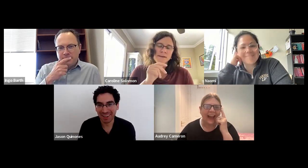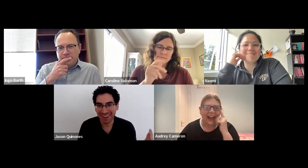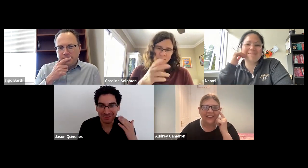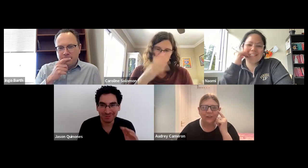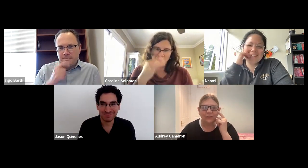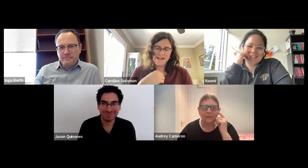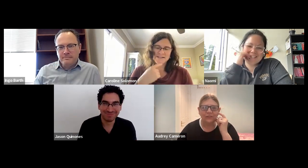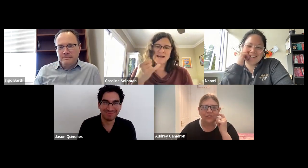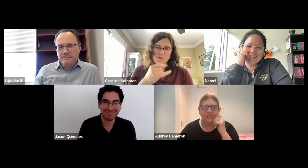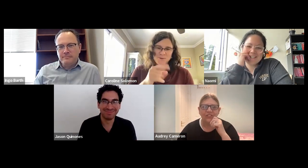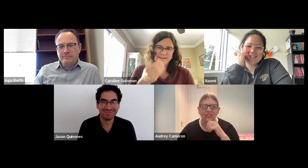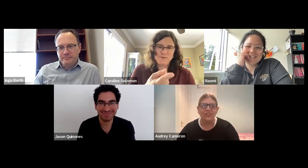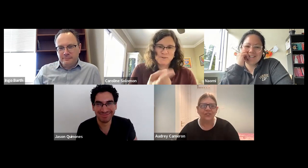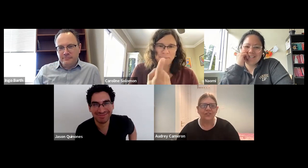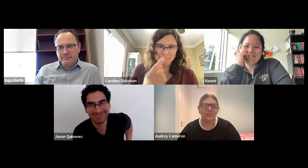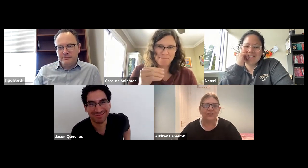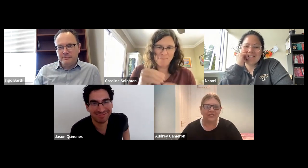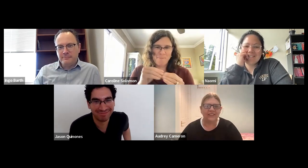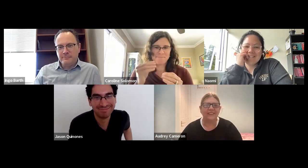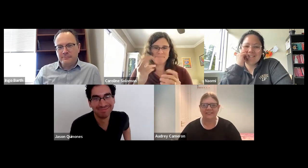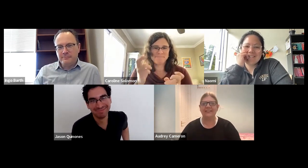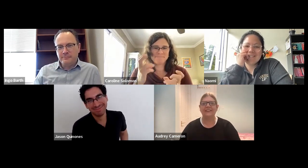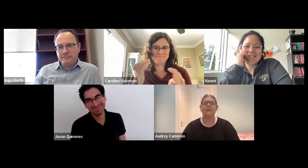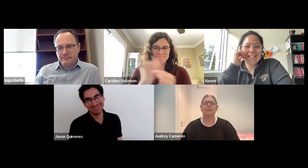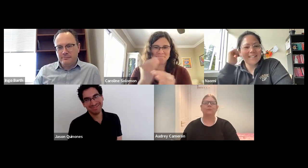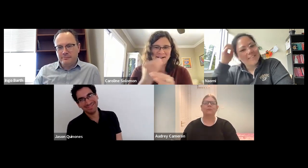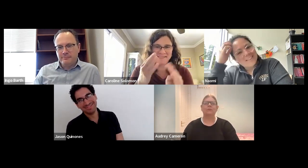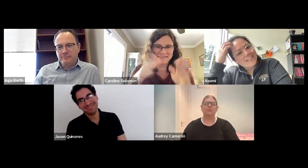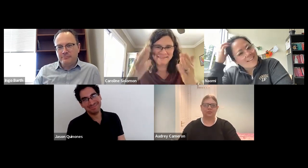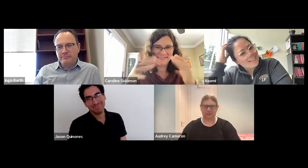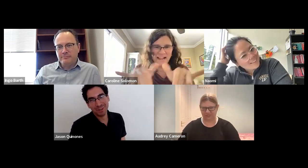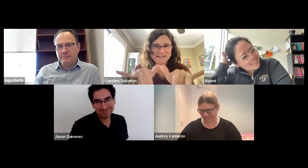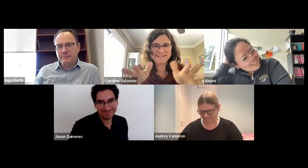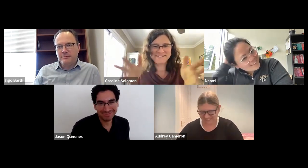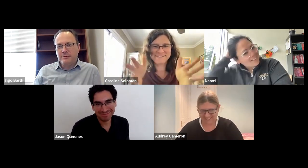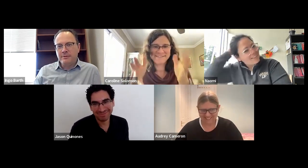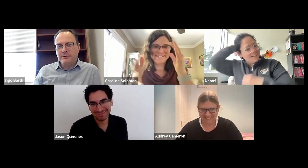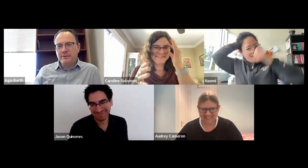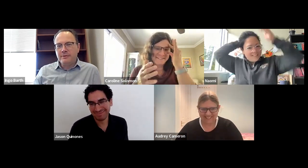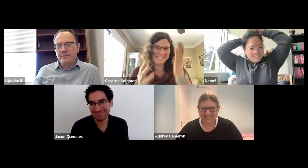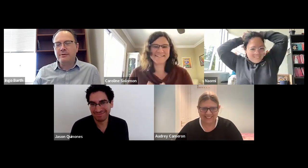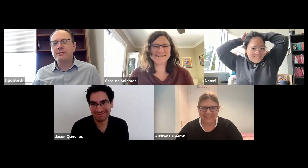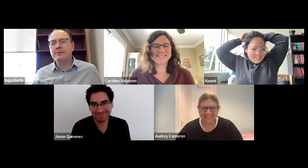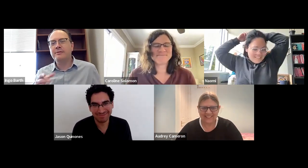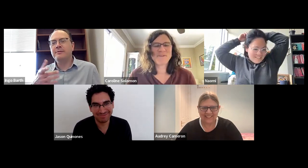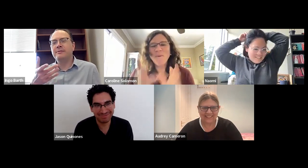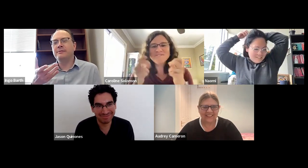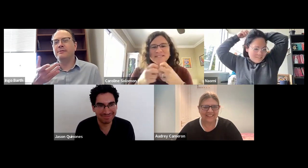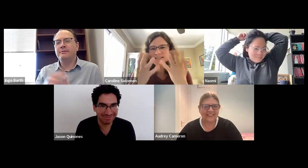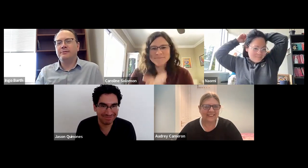I only have a very basic knowledge, so hopefully someone will give me something. Okay, we'll try to give you something more